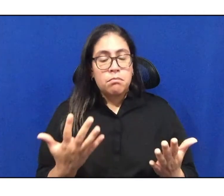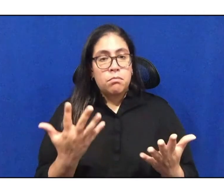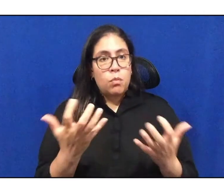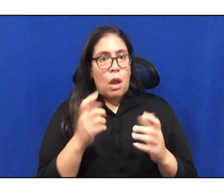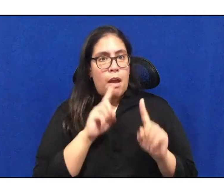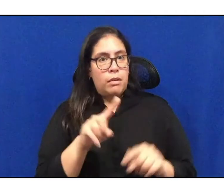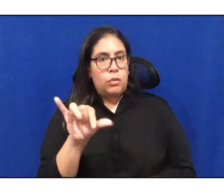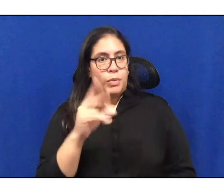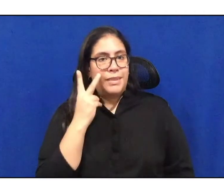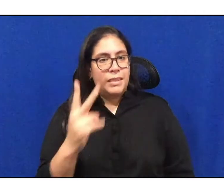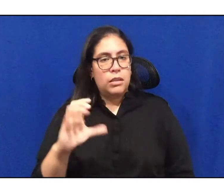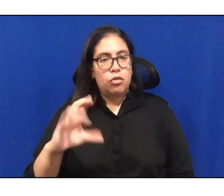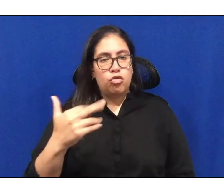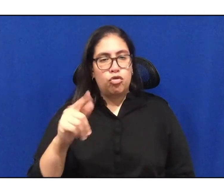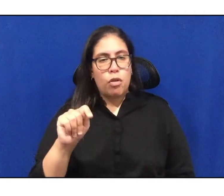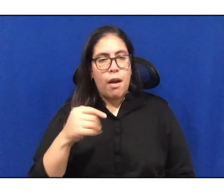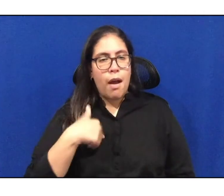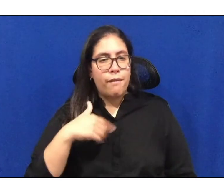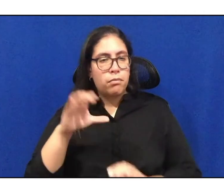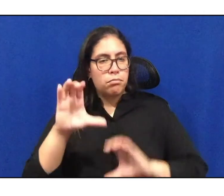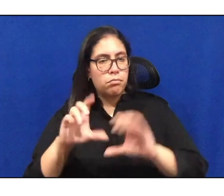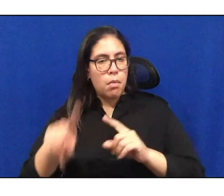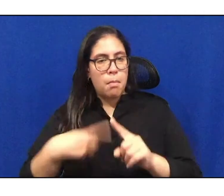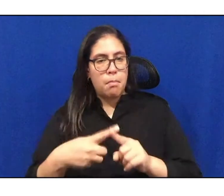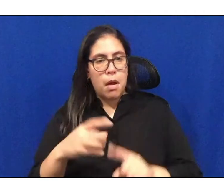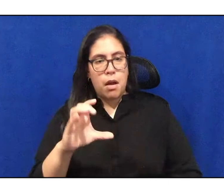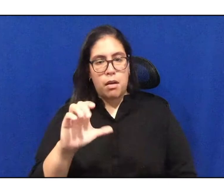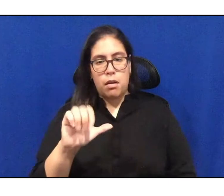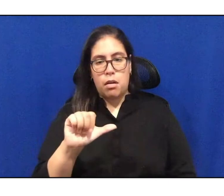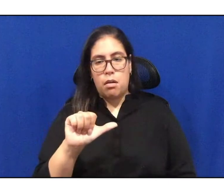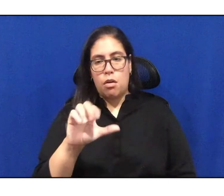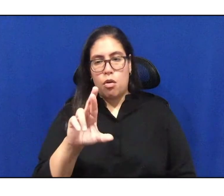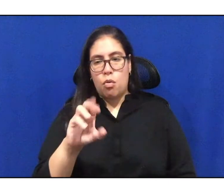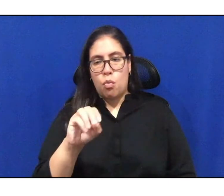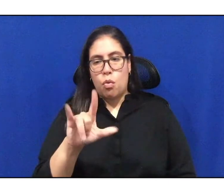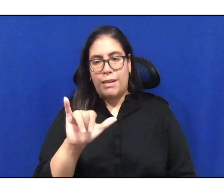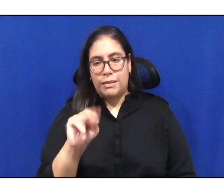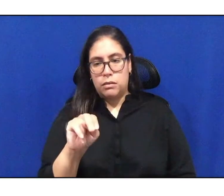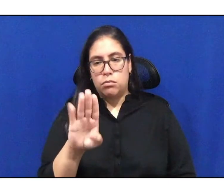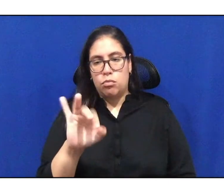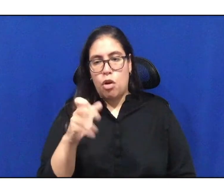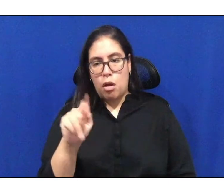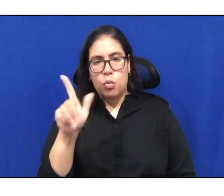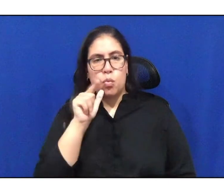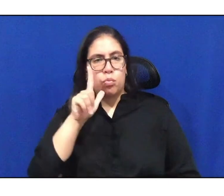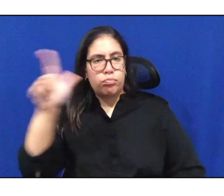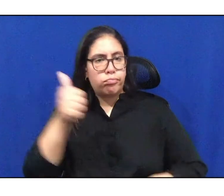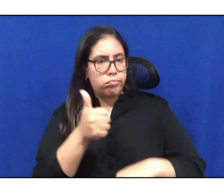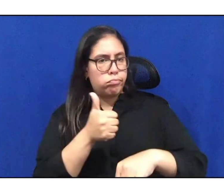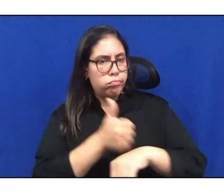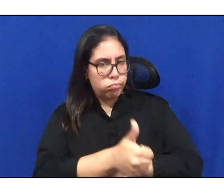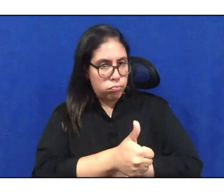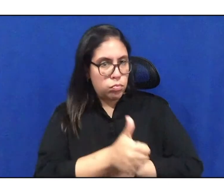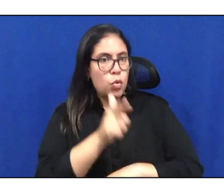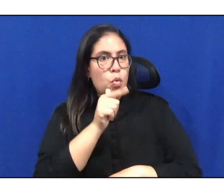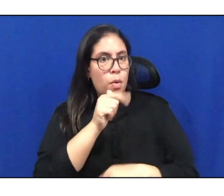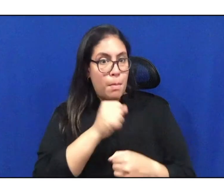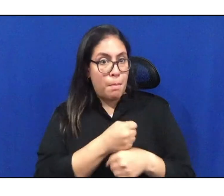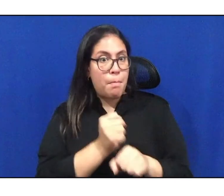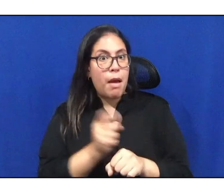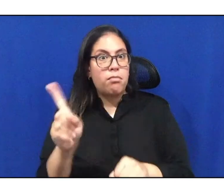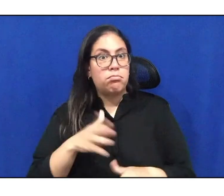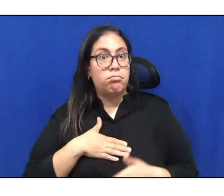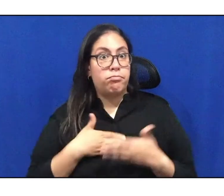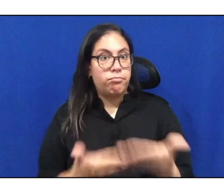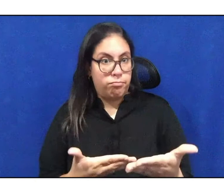is there's conversation about Carolyn Bryant, the woman who accused Emmett Till, who made a deathbed confession that she made it all up. So I'll